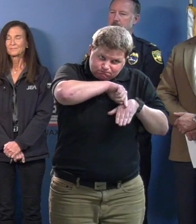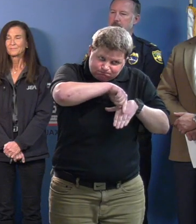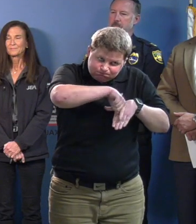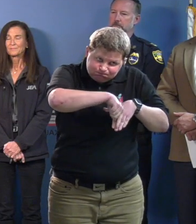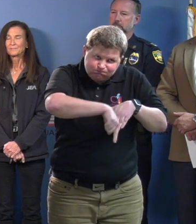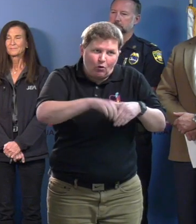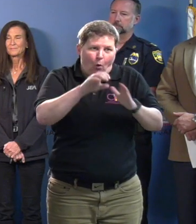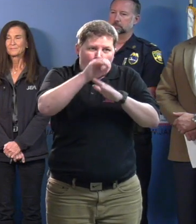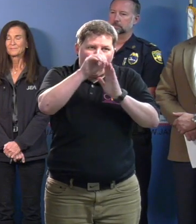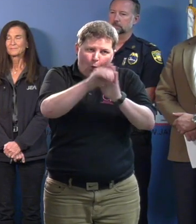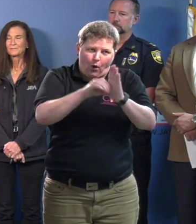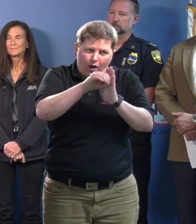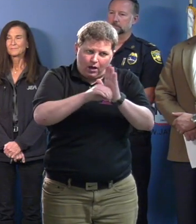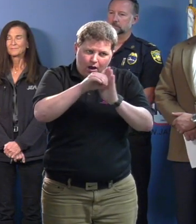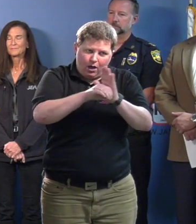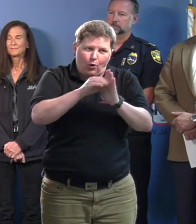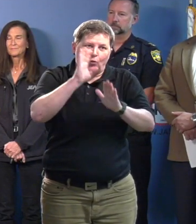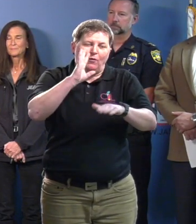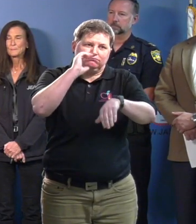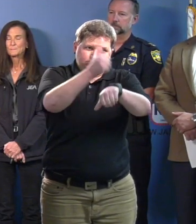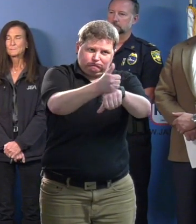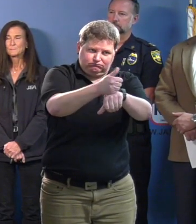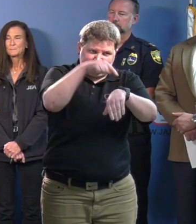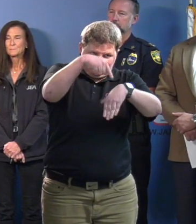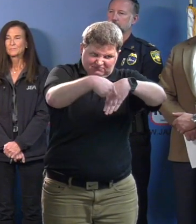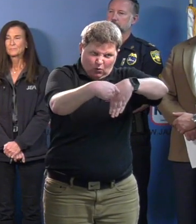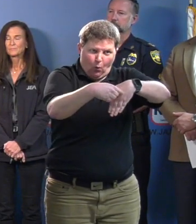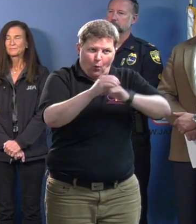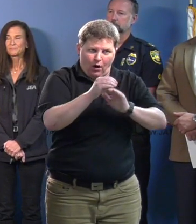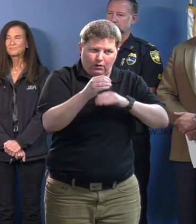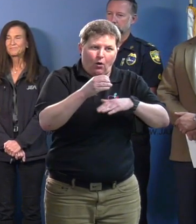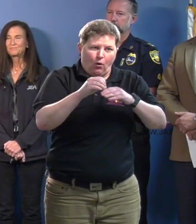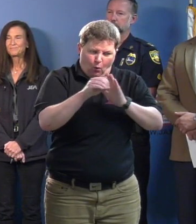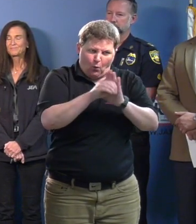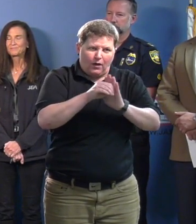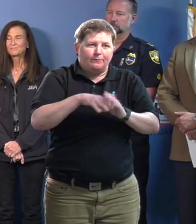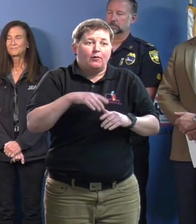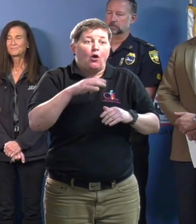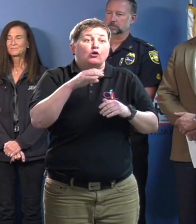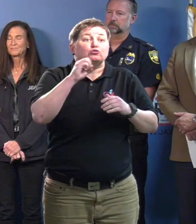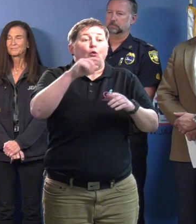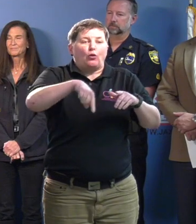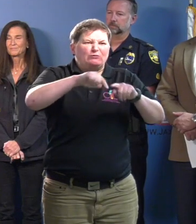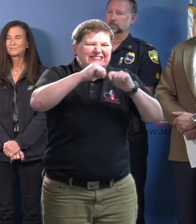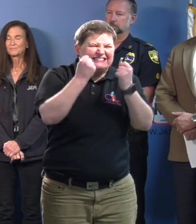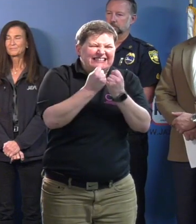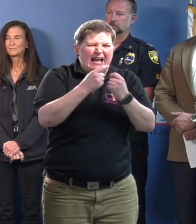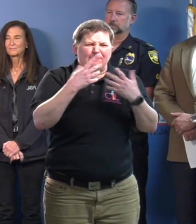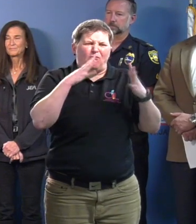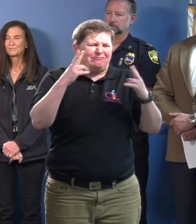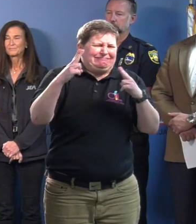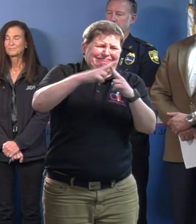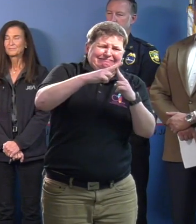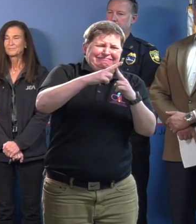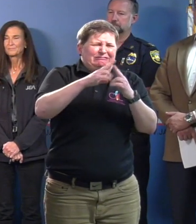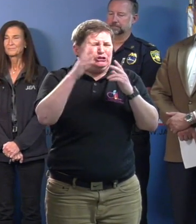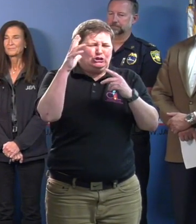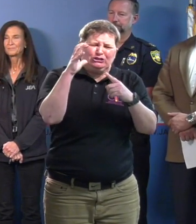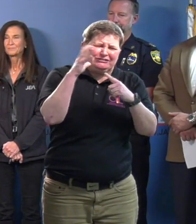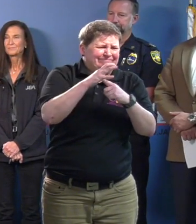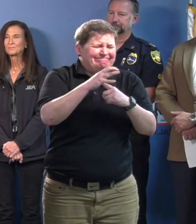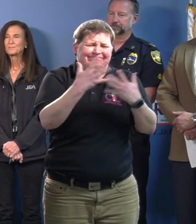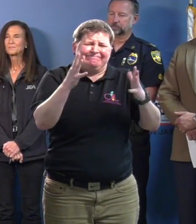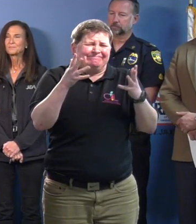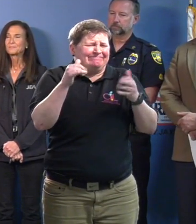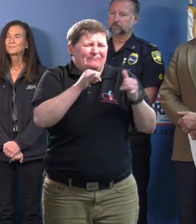teams, who are frankly considered, our teams are considered the most elite teams. We basically started this whole process here, and